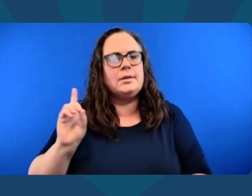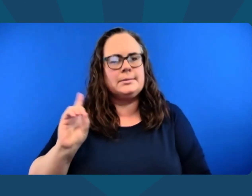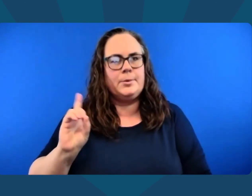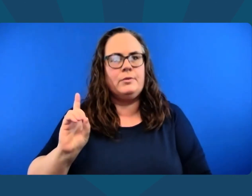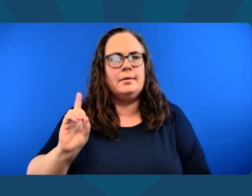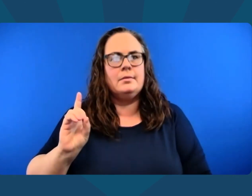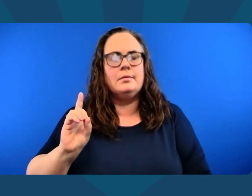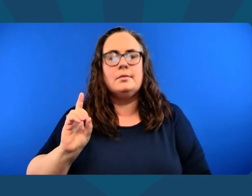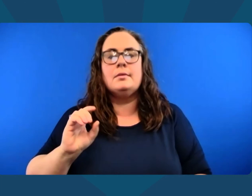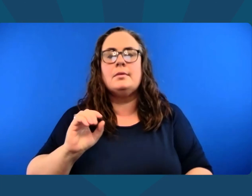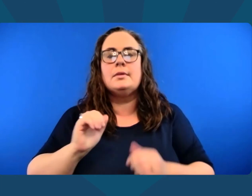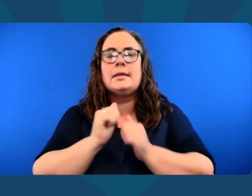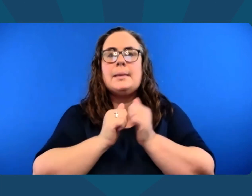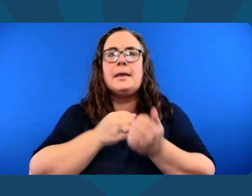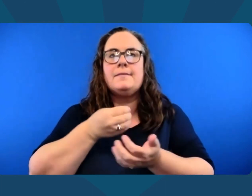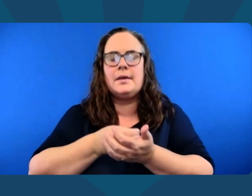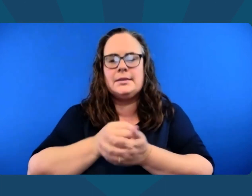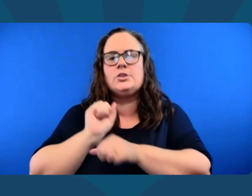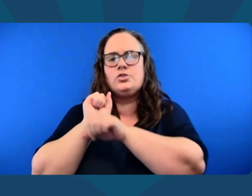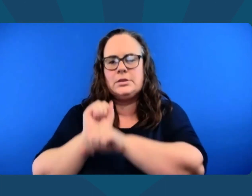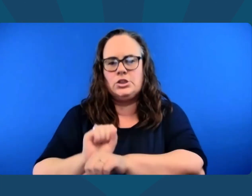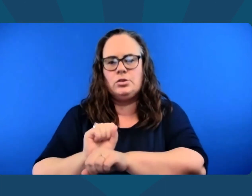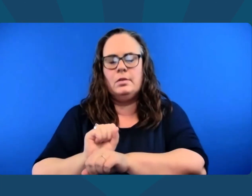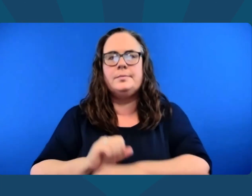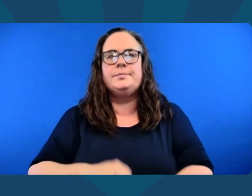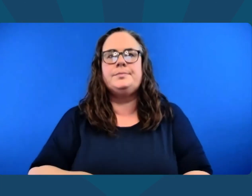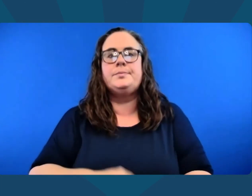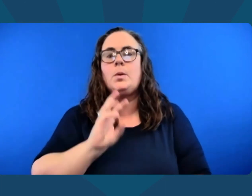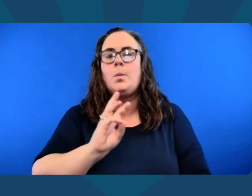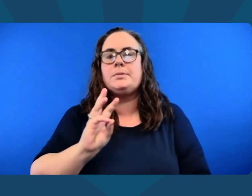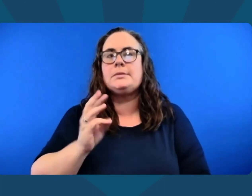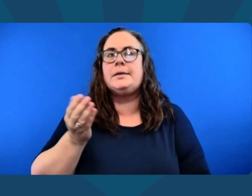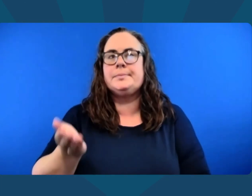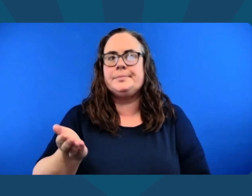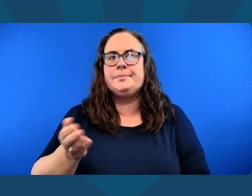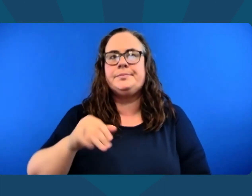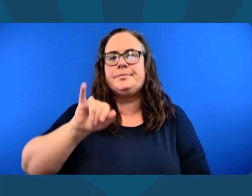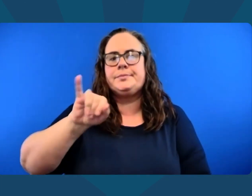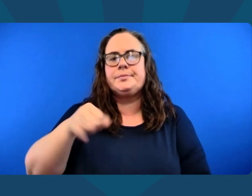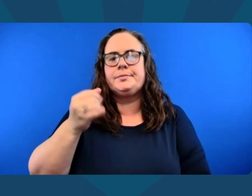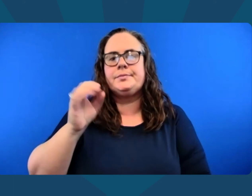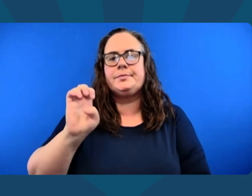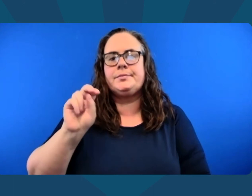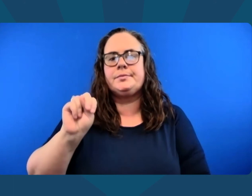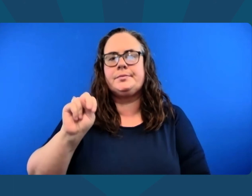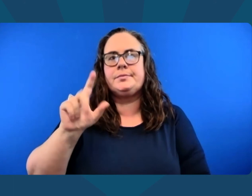Party Democratic. Campaign funding traditional. Website